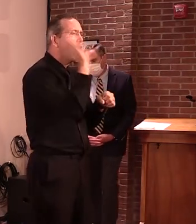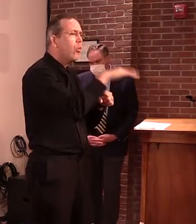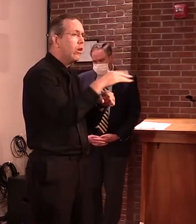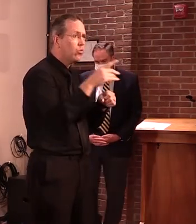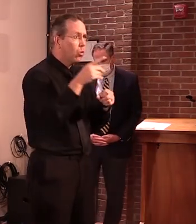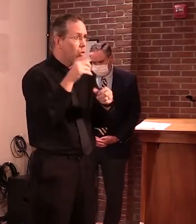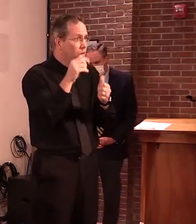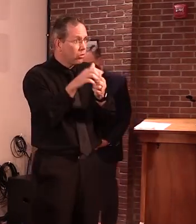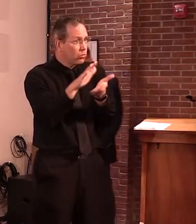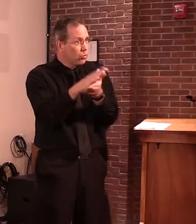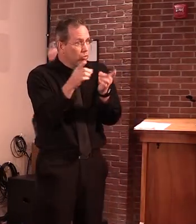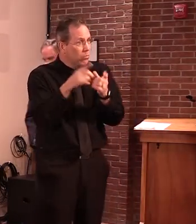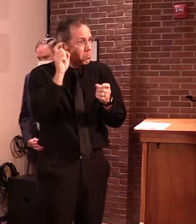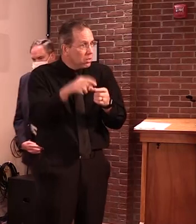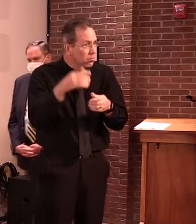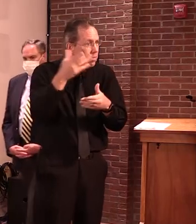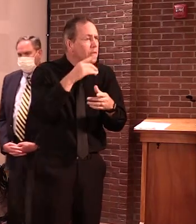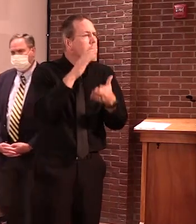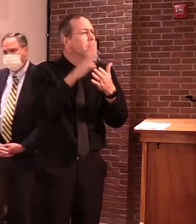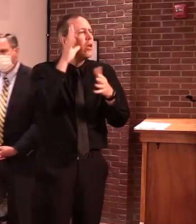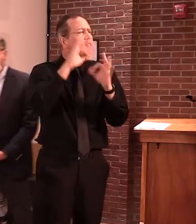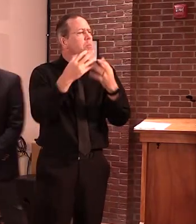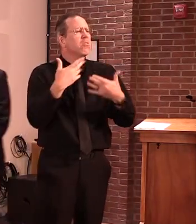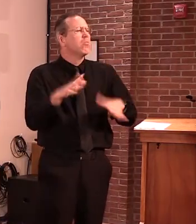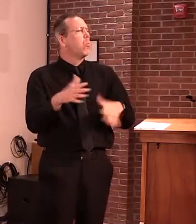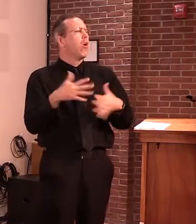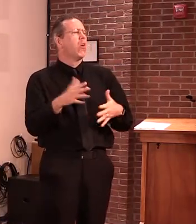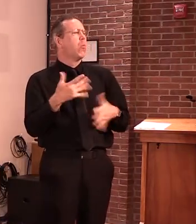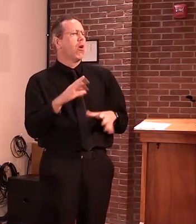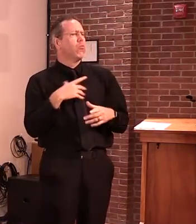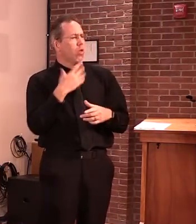that. I'll let Secretary French speak about that further.